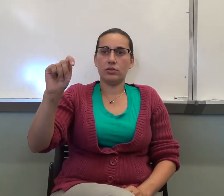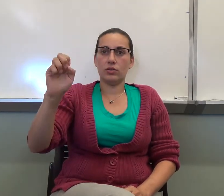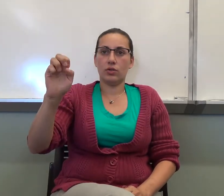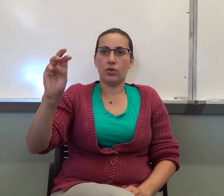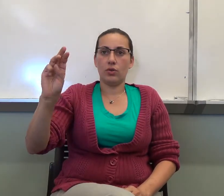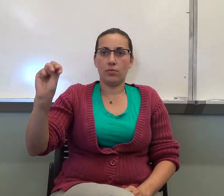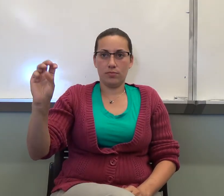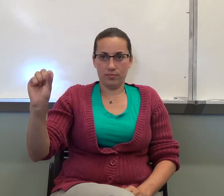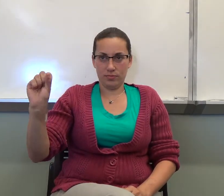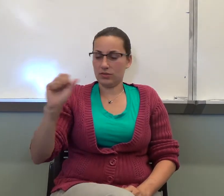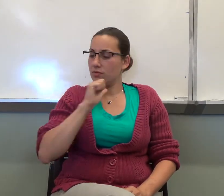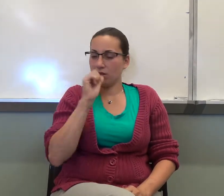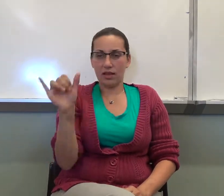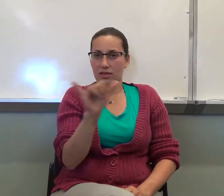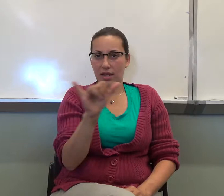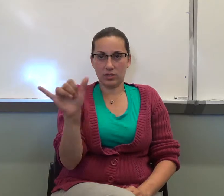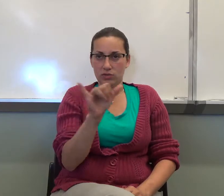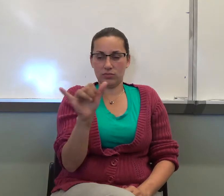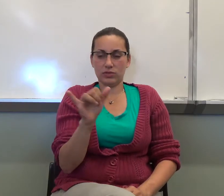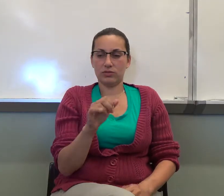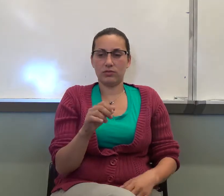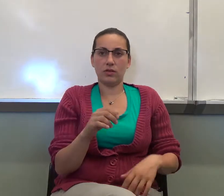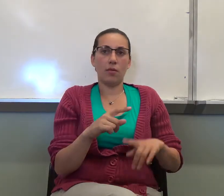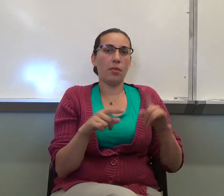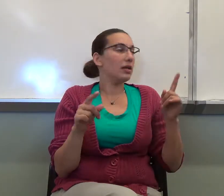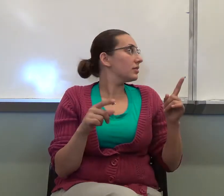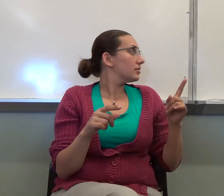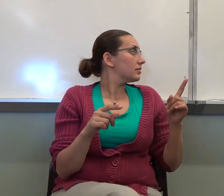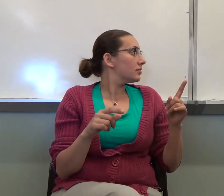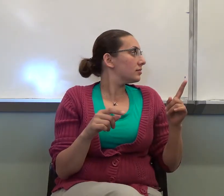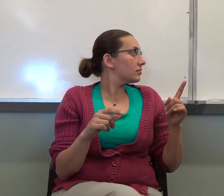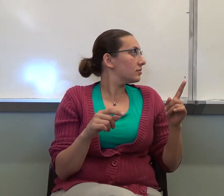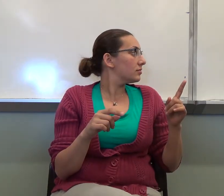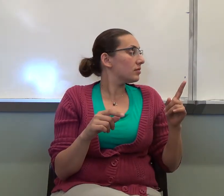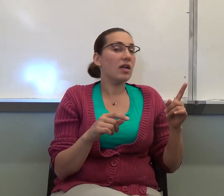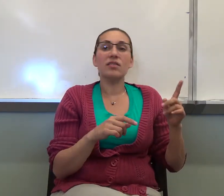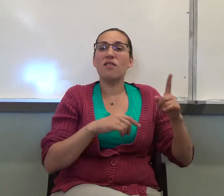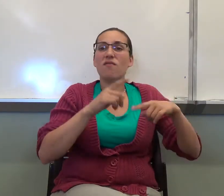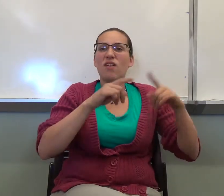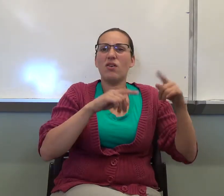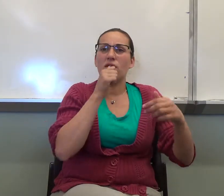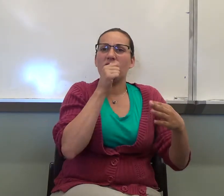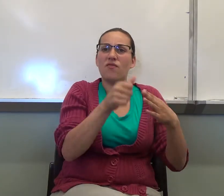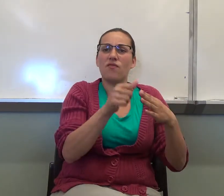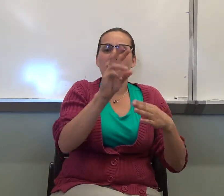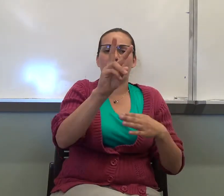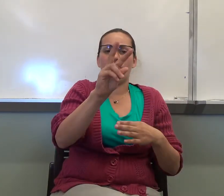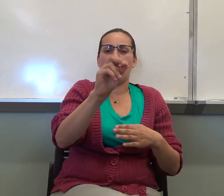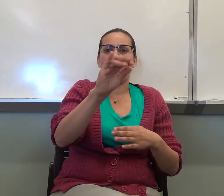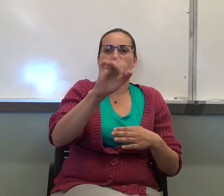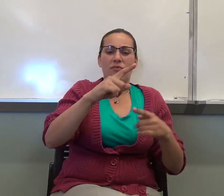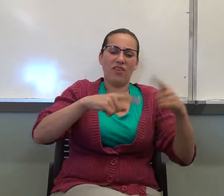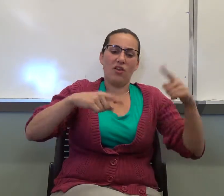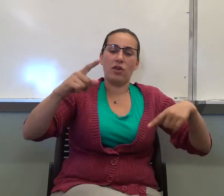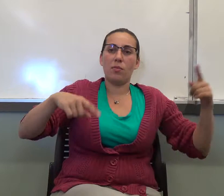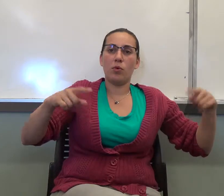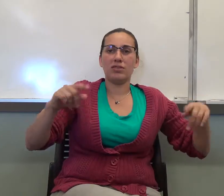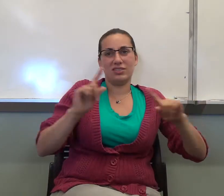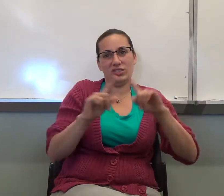today. But constants and variable terms, totally different from each other. therefore, that's where we leave